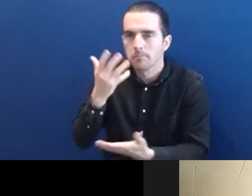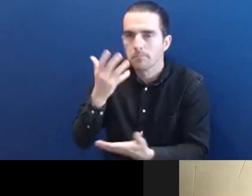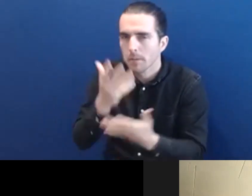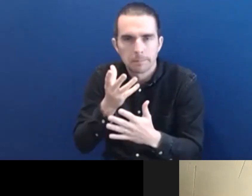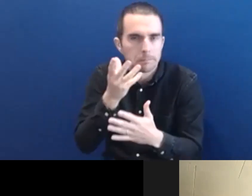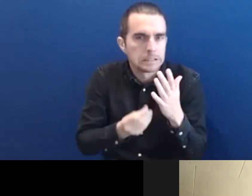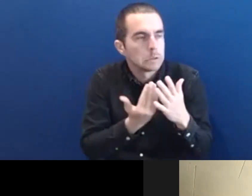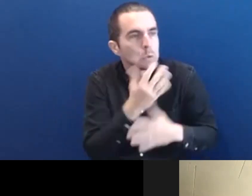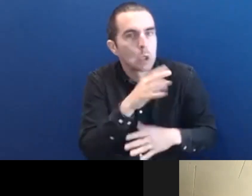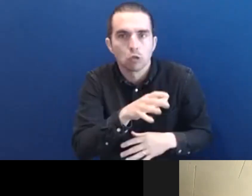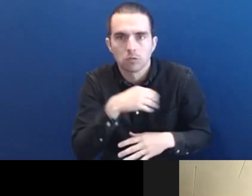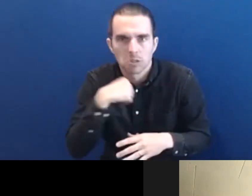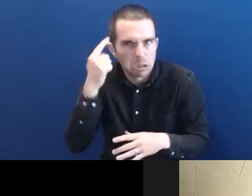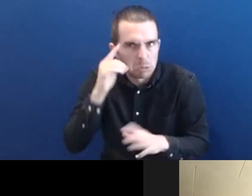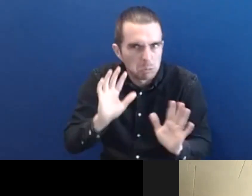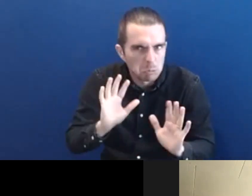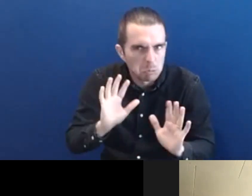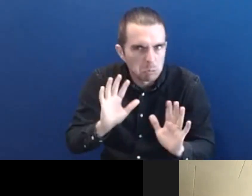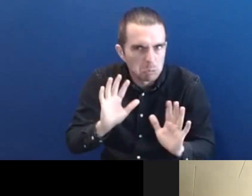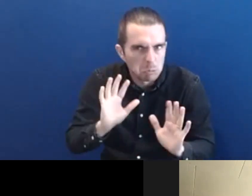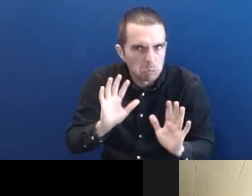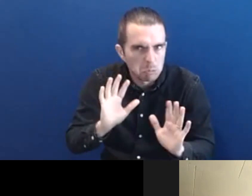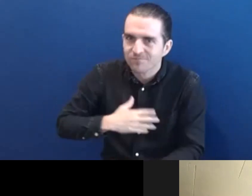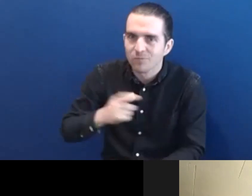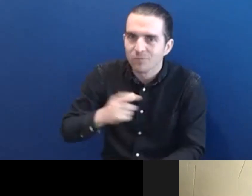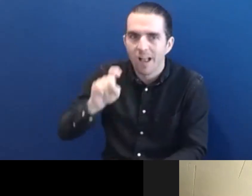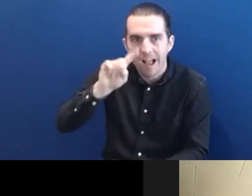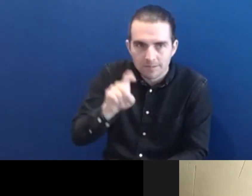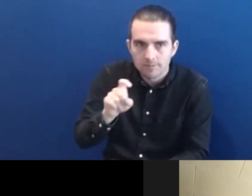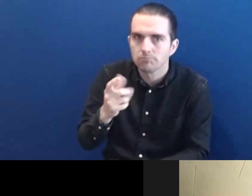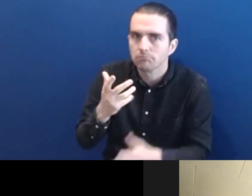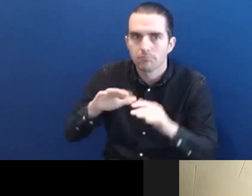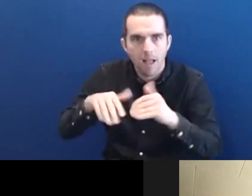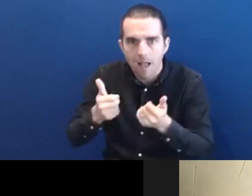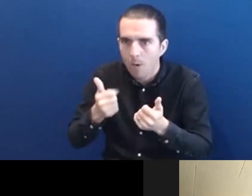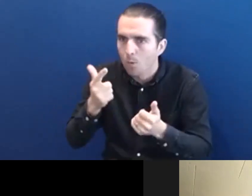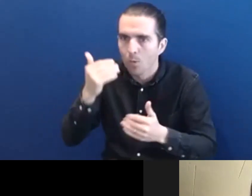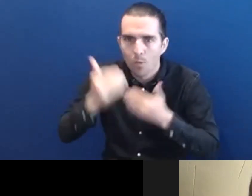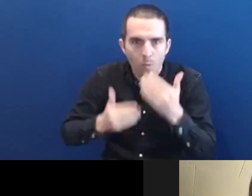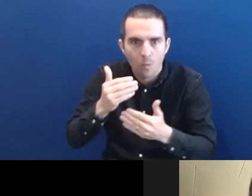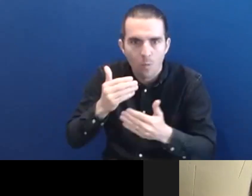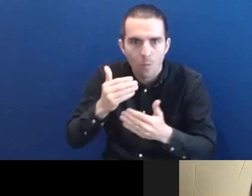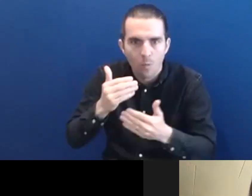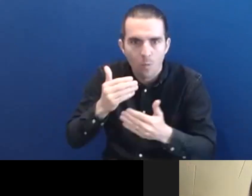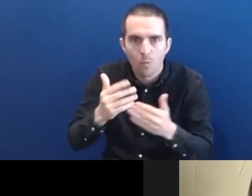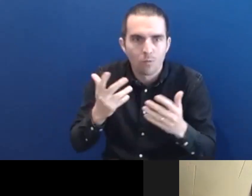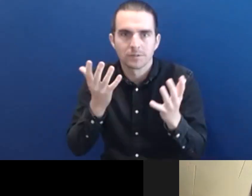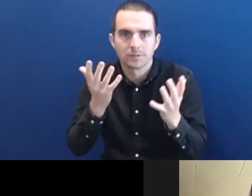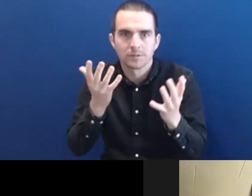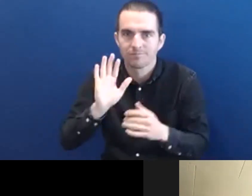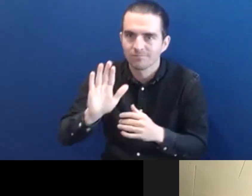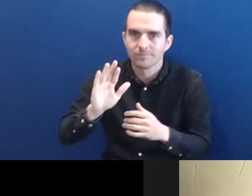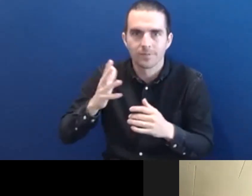you, how have you gone about energizing the network of